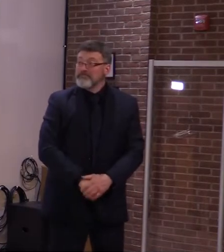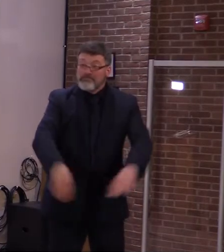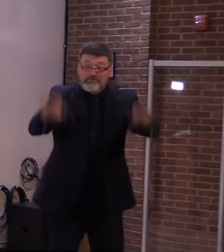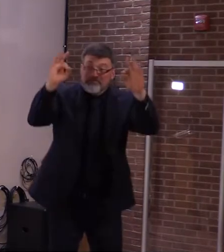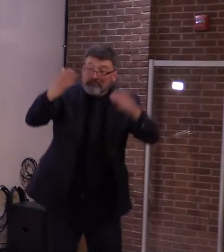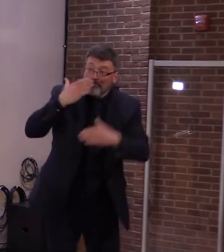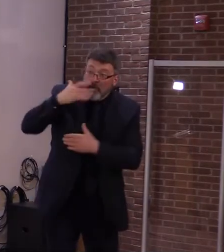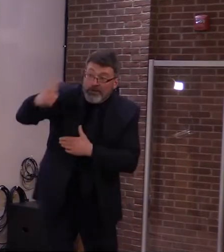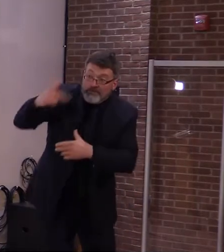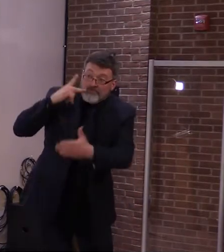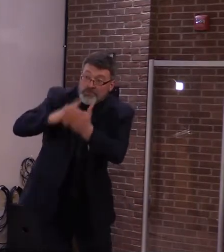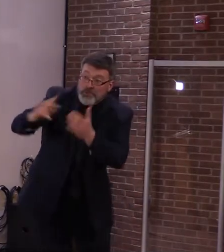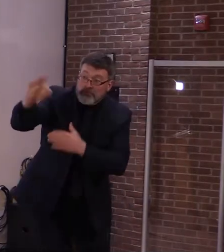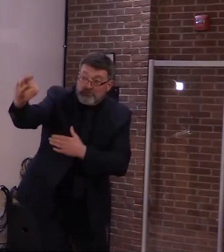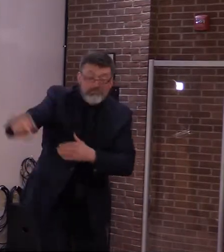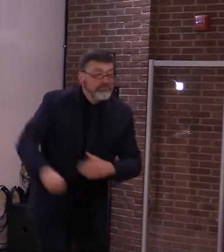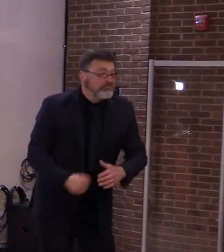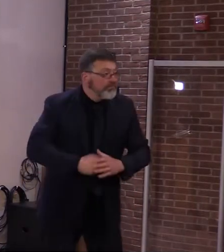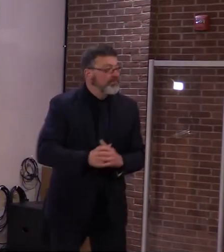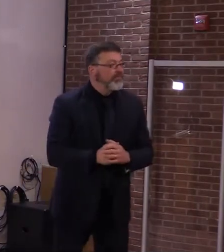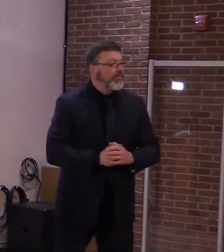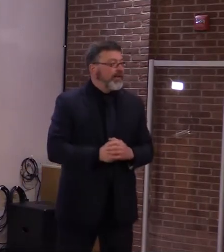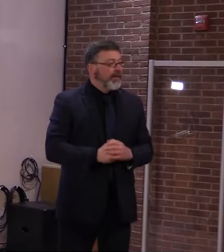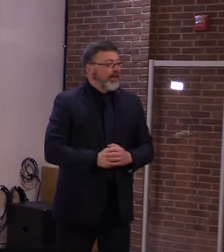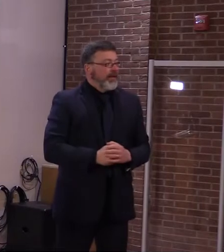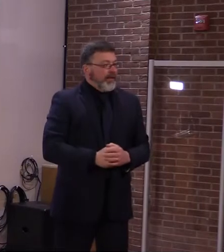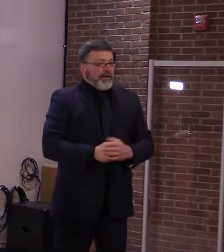Thank you and good morning.